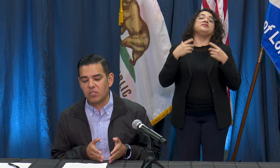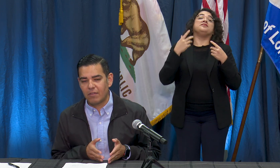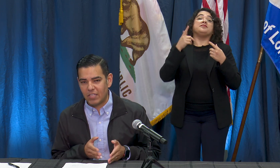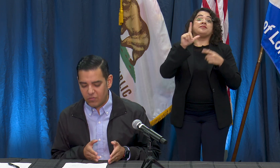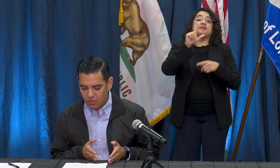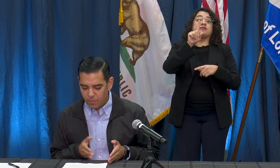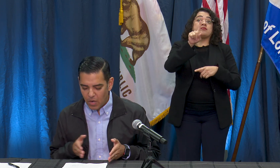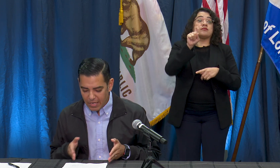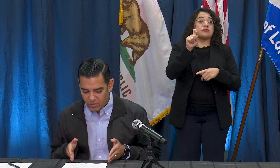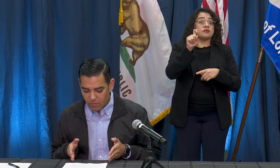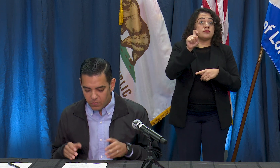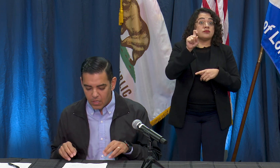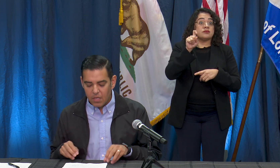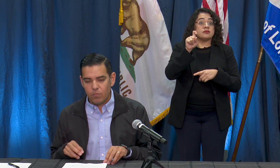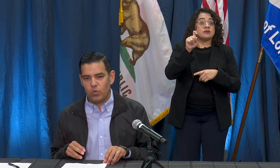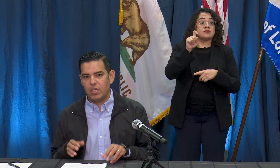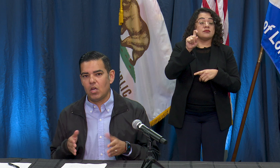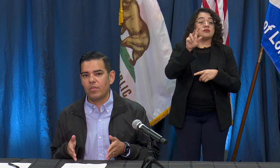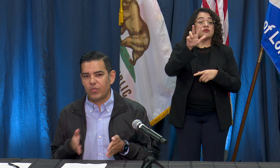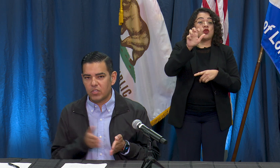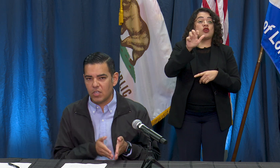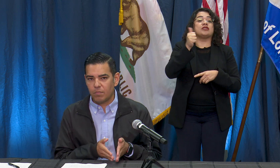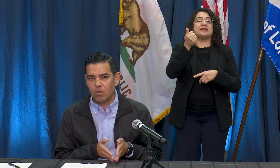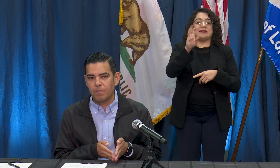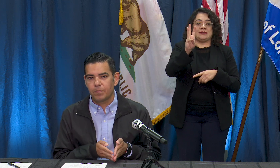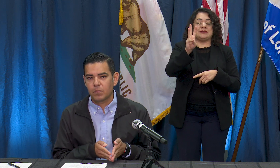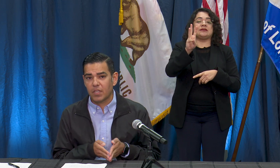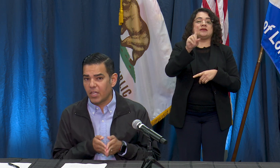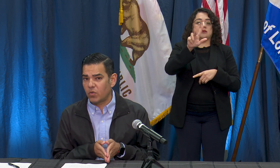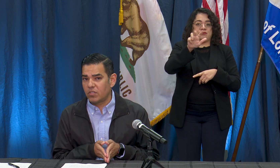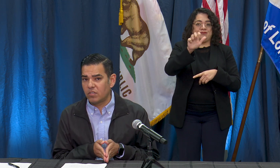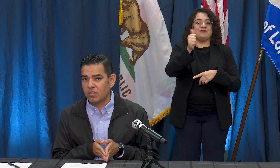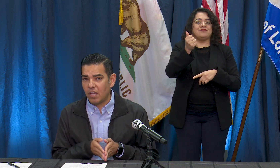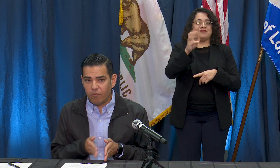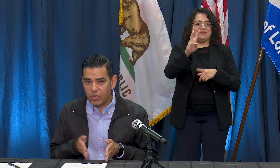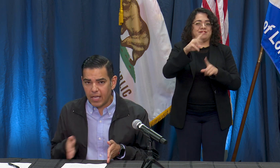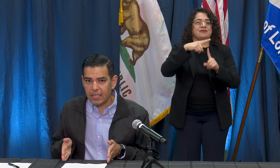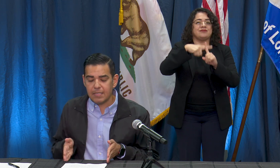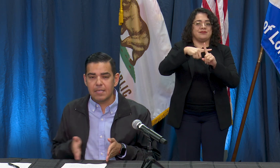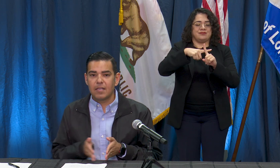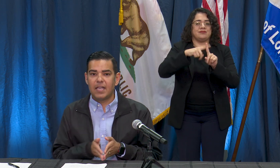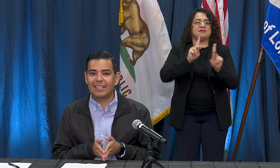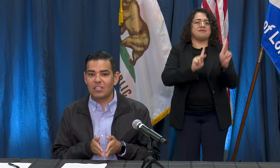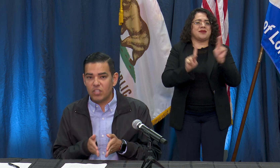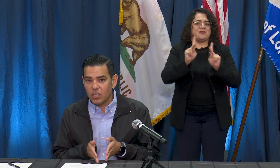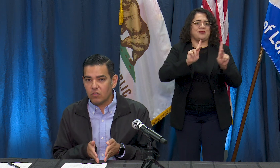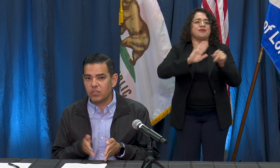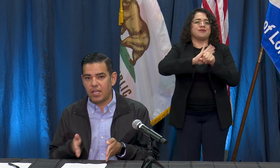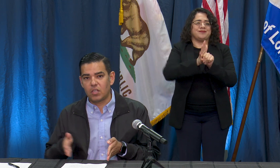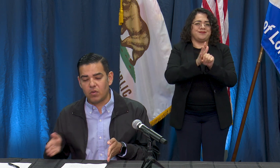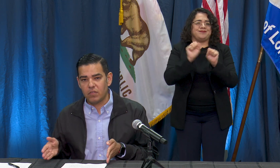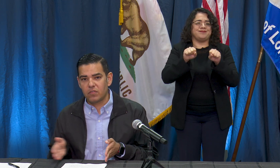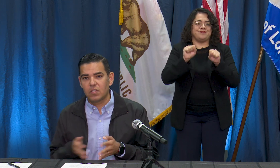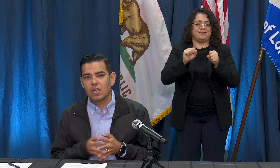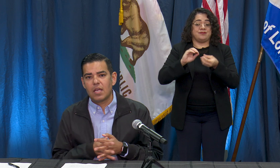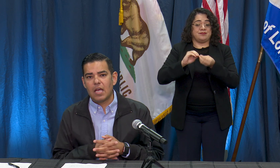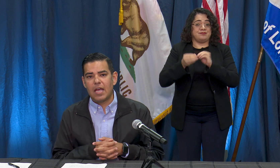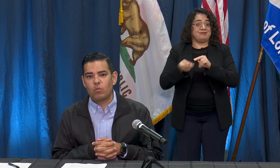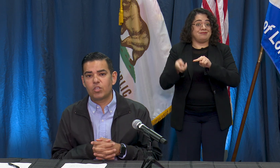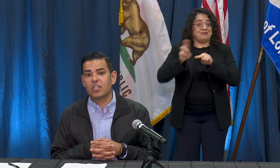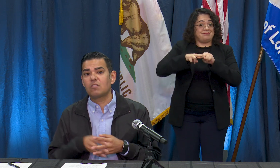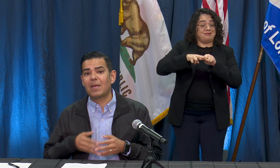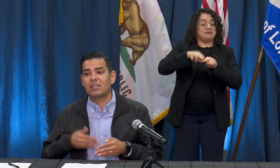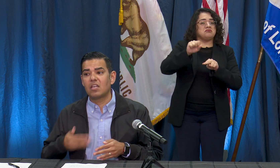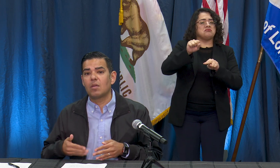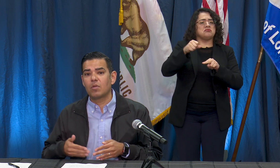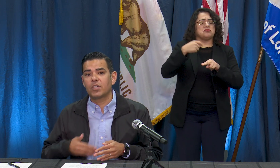Long Beach that have tested positive. We know that this number increases every day. It continues to increase, and